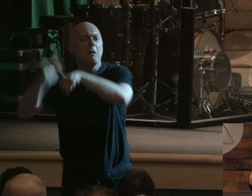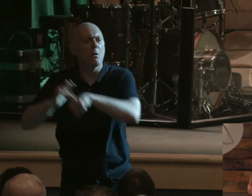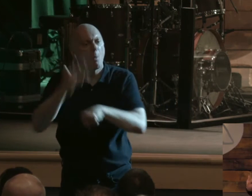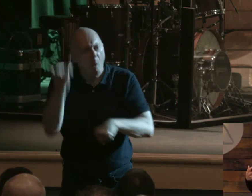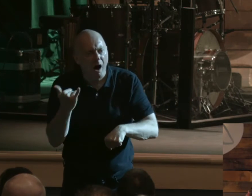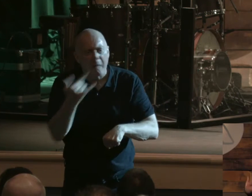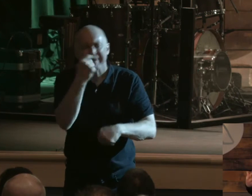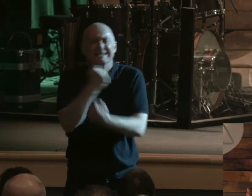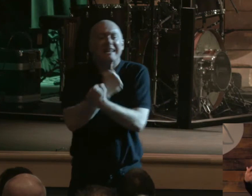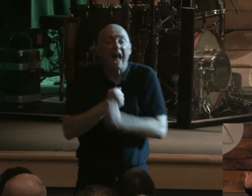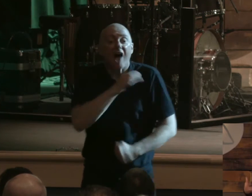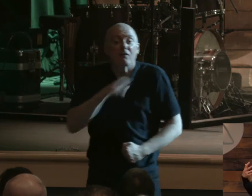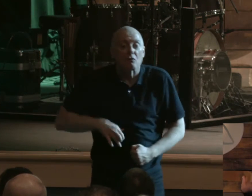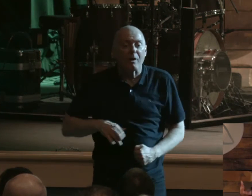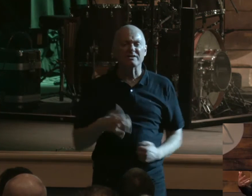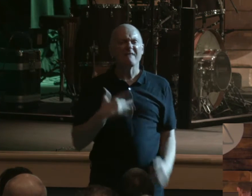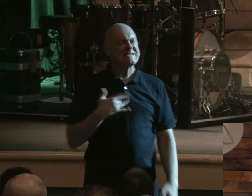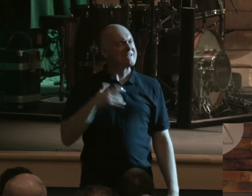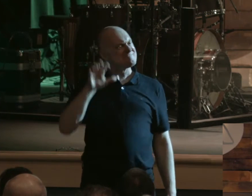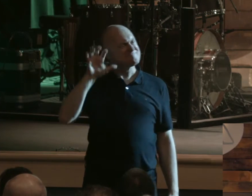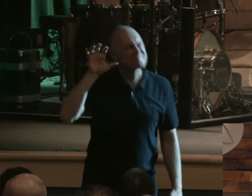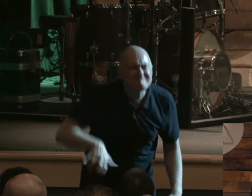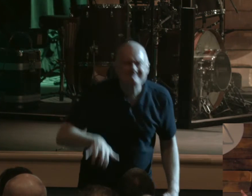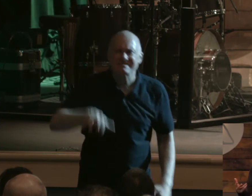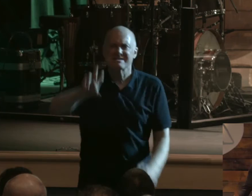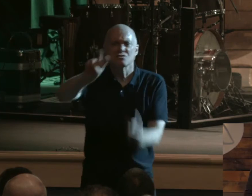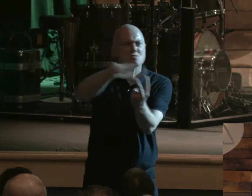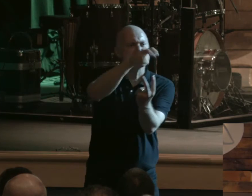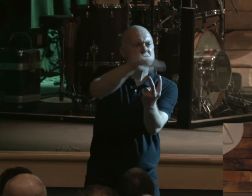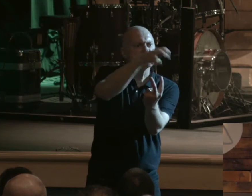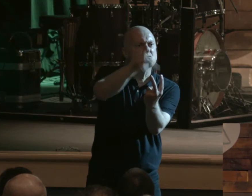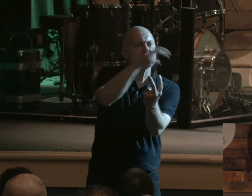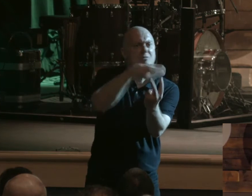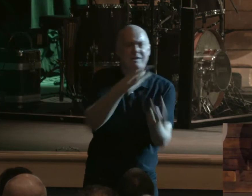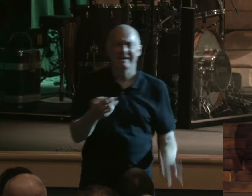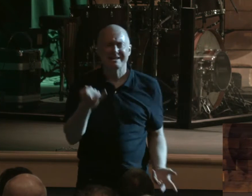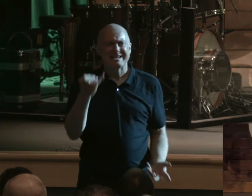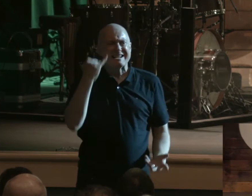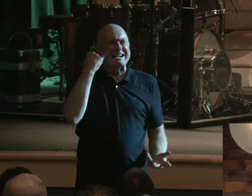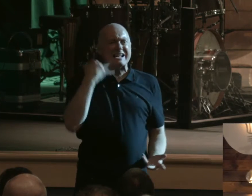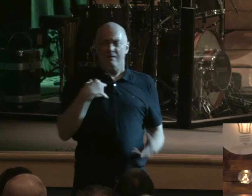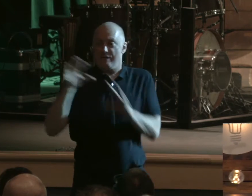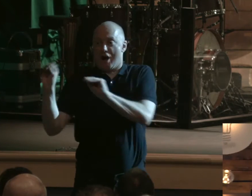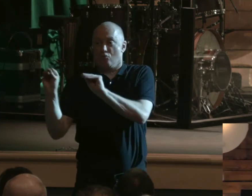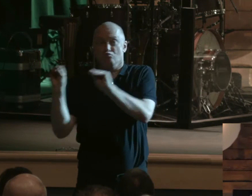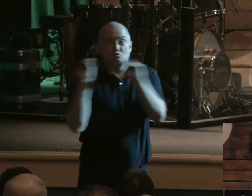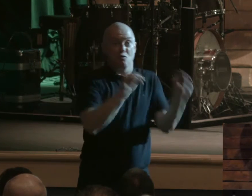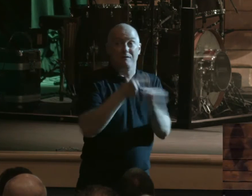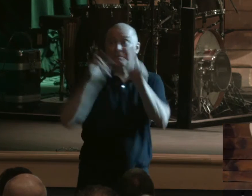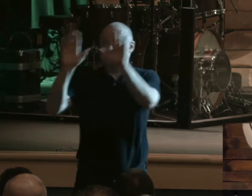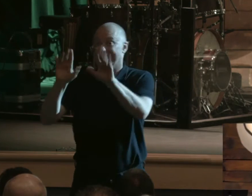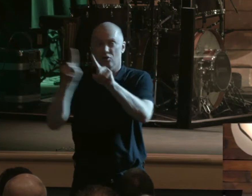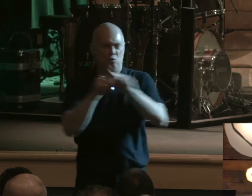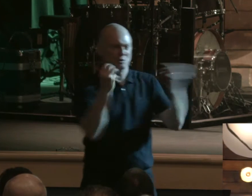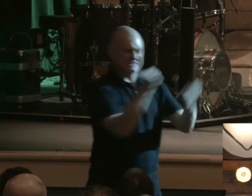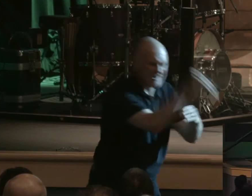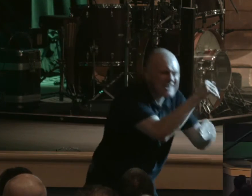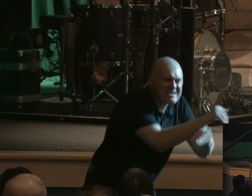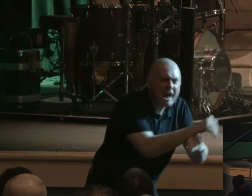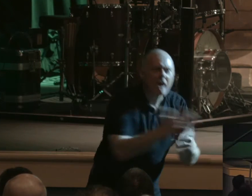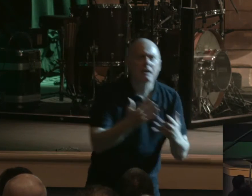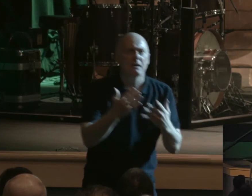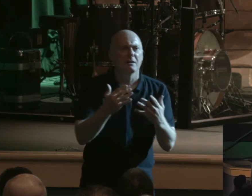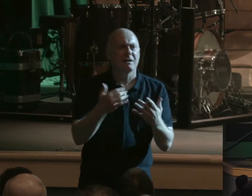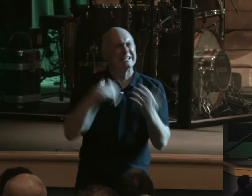of Christ compels you to do so. Because you say, if I can just move services and go to Saturday night so a seat